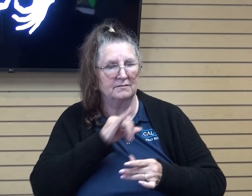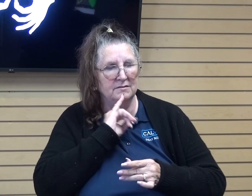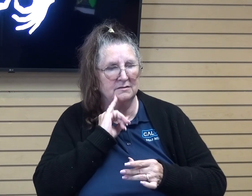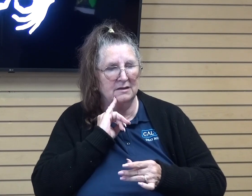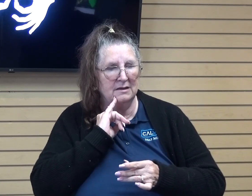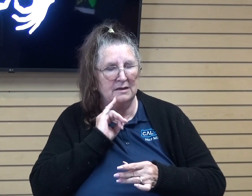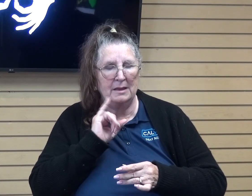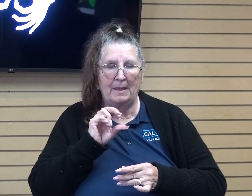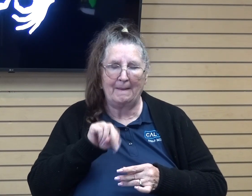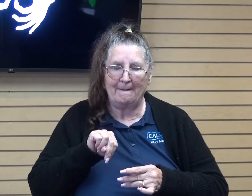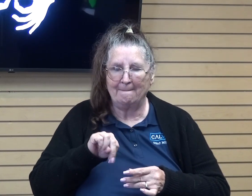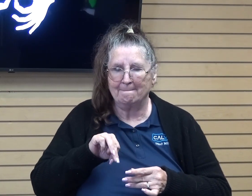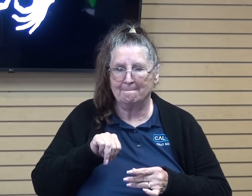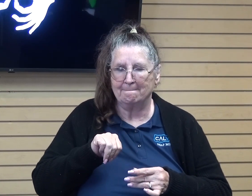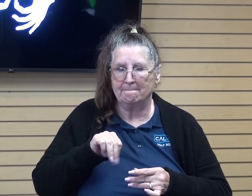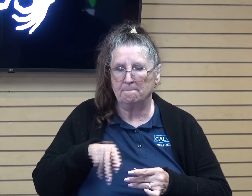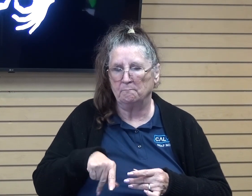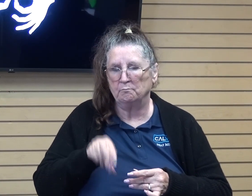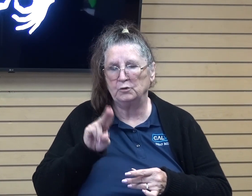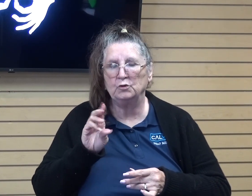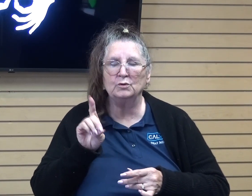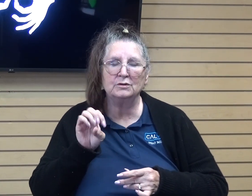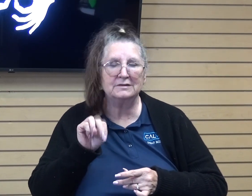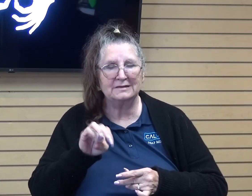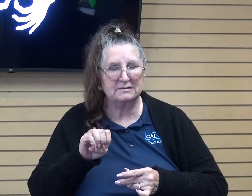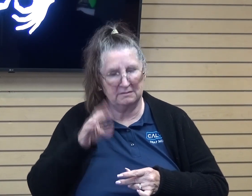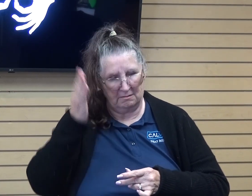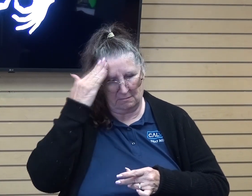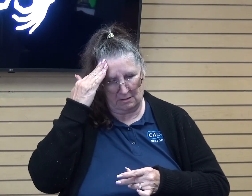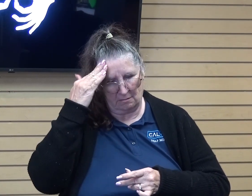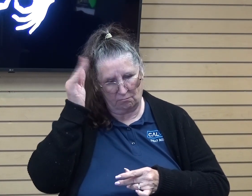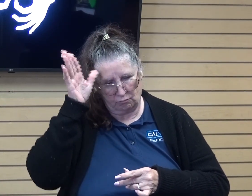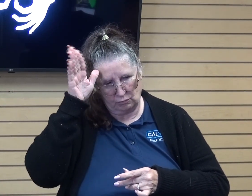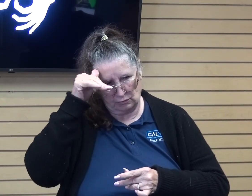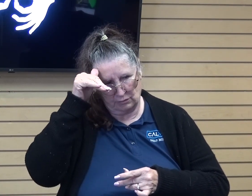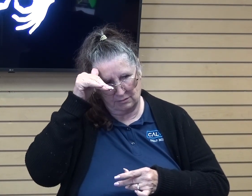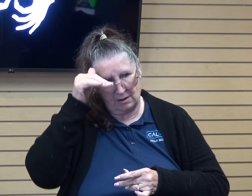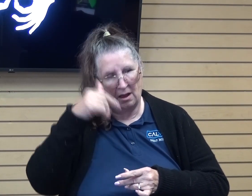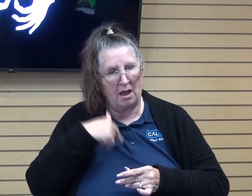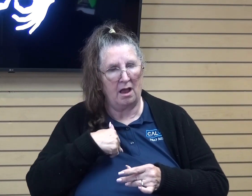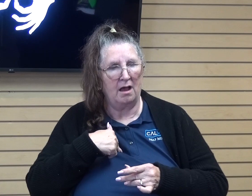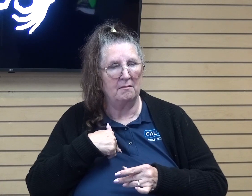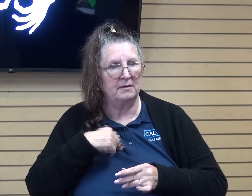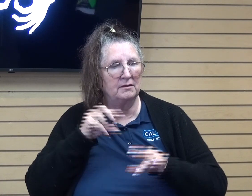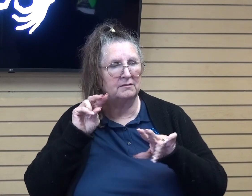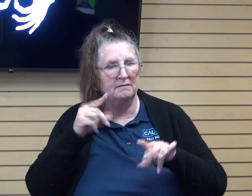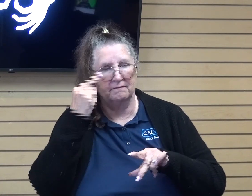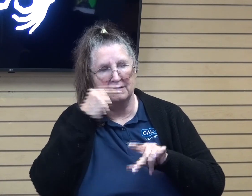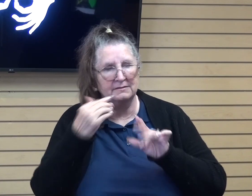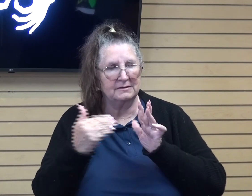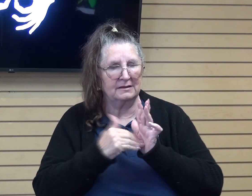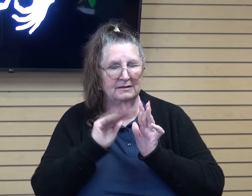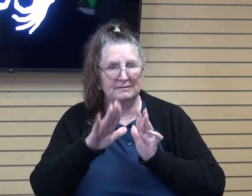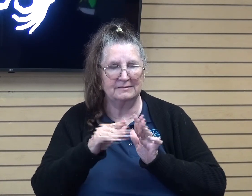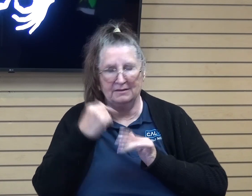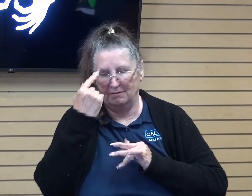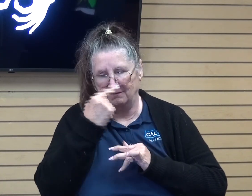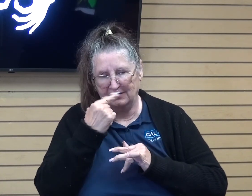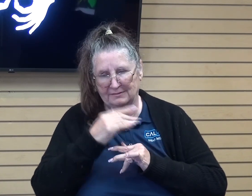and hard-headed. Behold, I have made your face strong against their faces, and your forehead strong against their foreheads. And so God